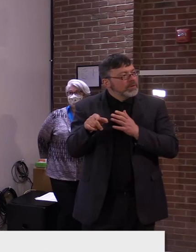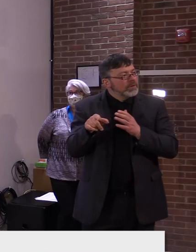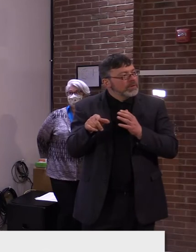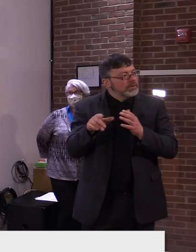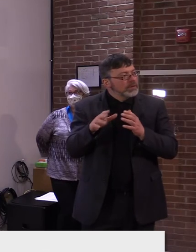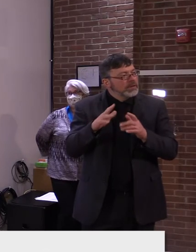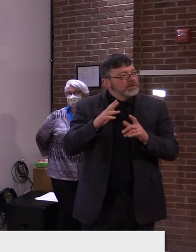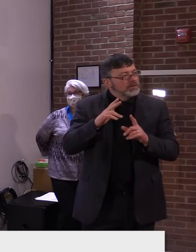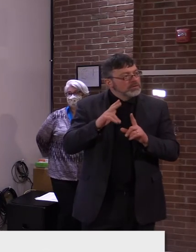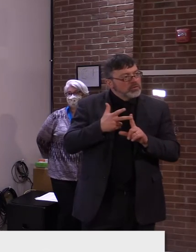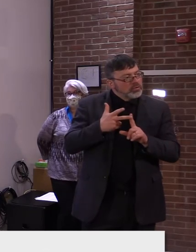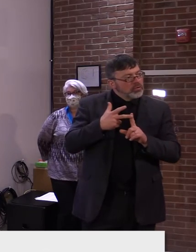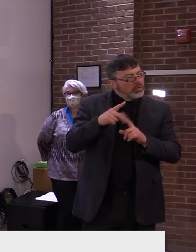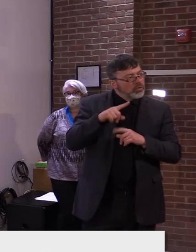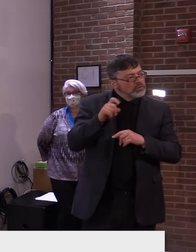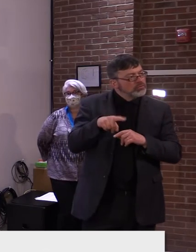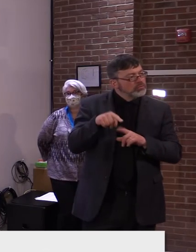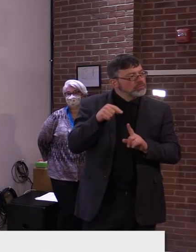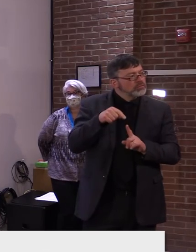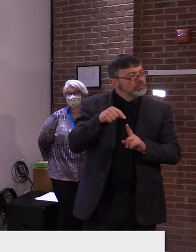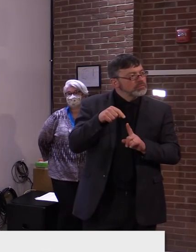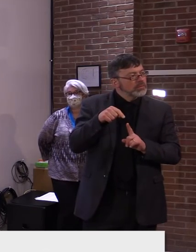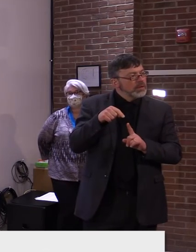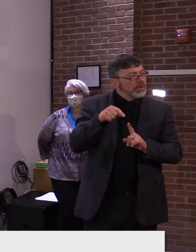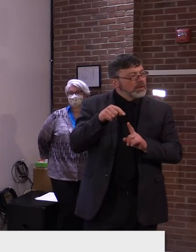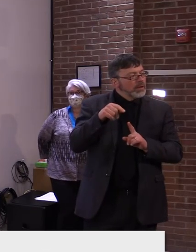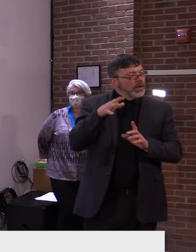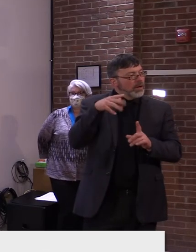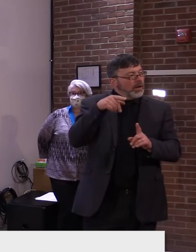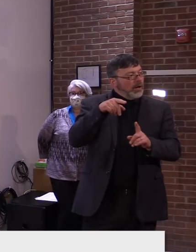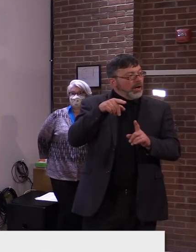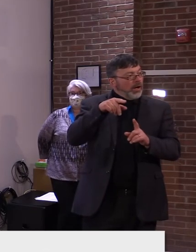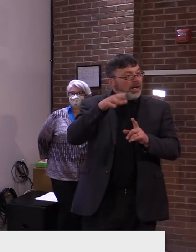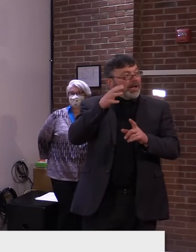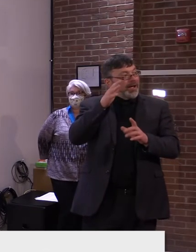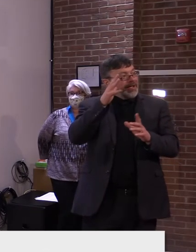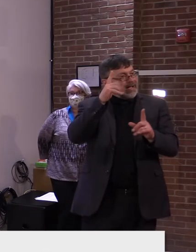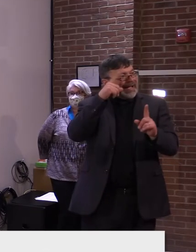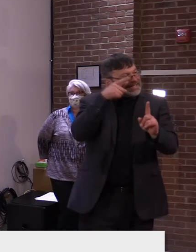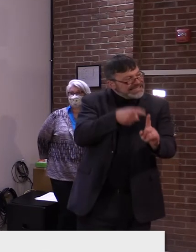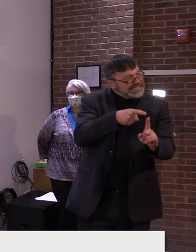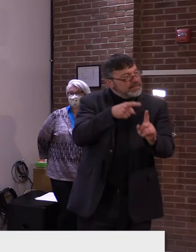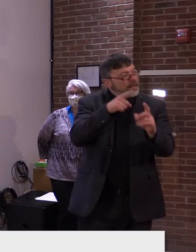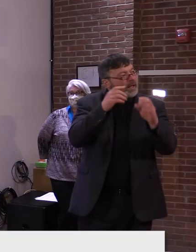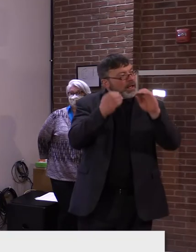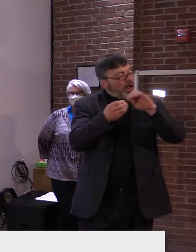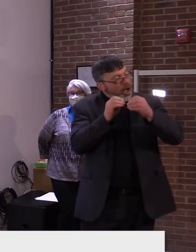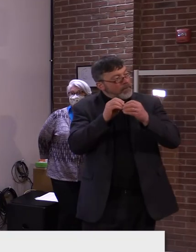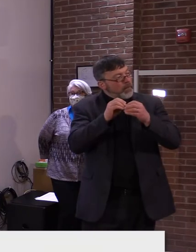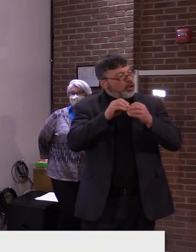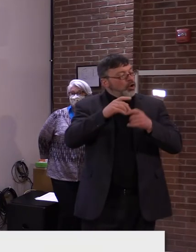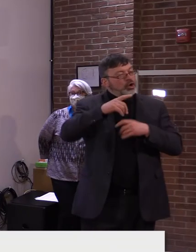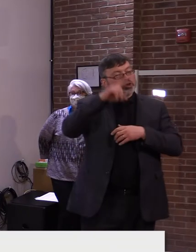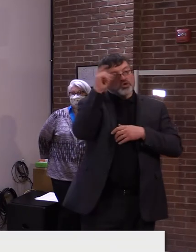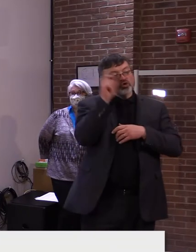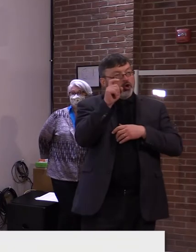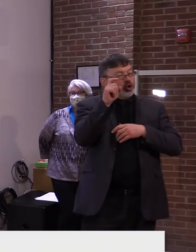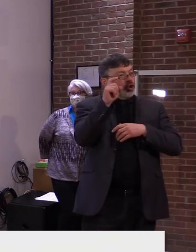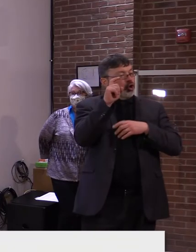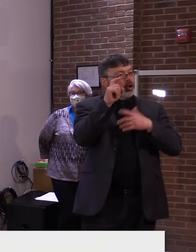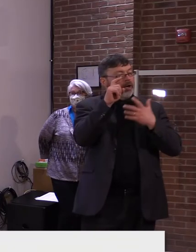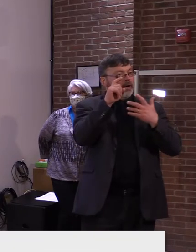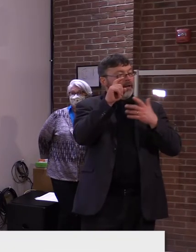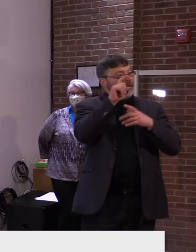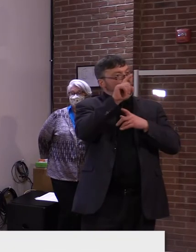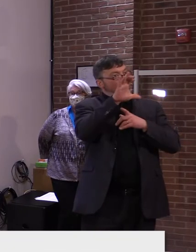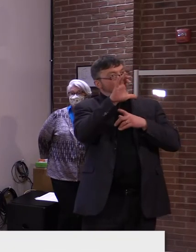100-day average case count to, for example, jumpstart some of the economy or help deal with some of the isolation